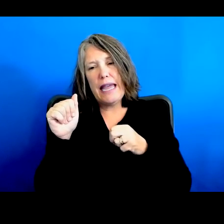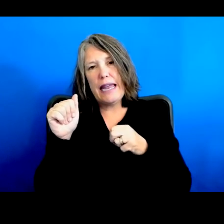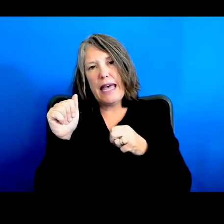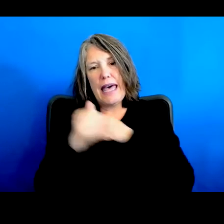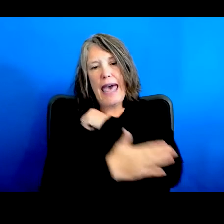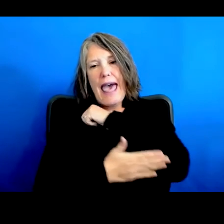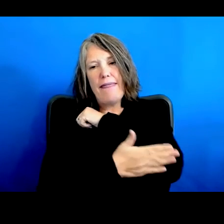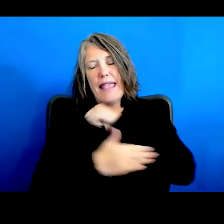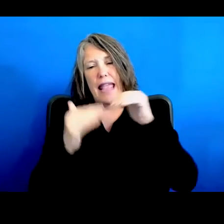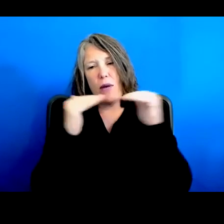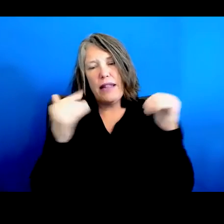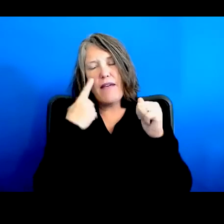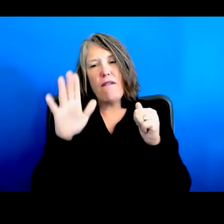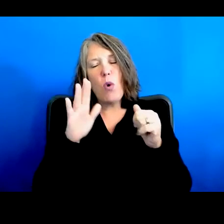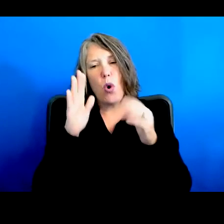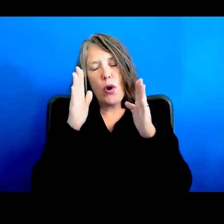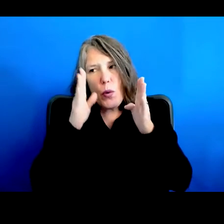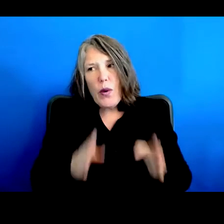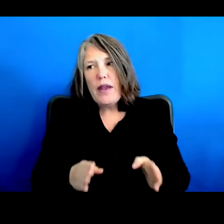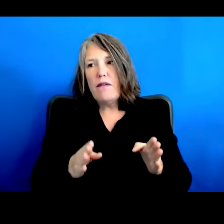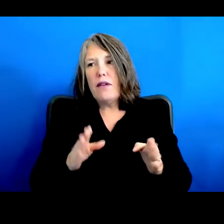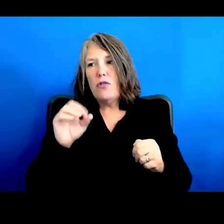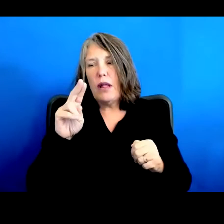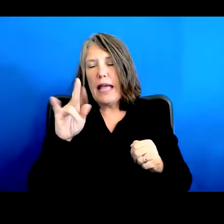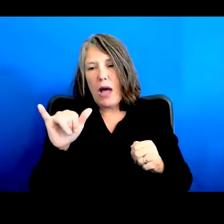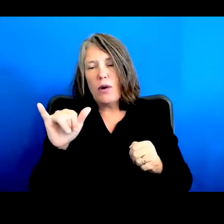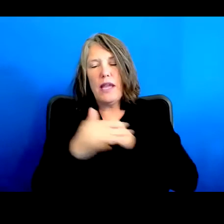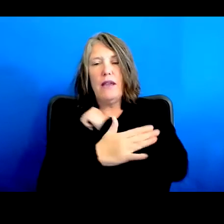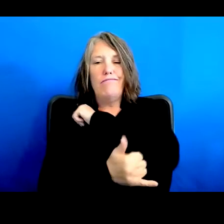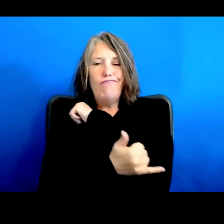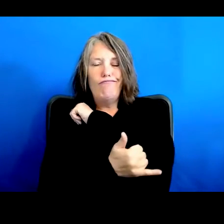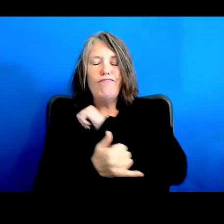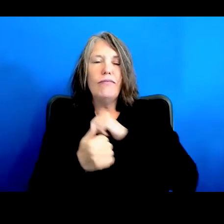county level for your individual counties across those same